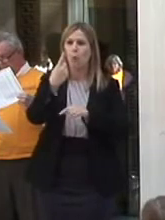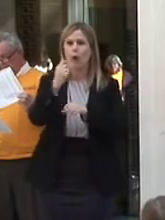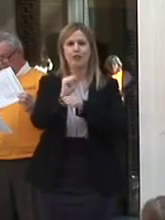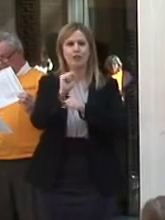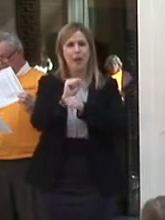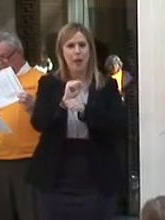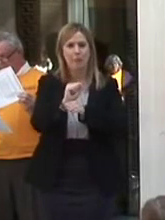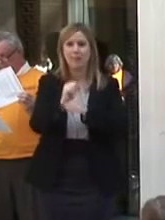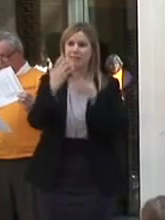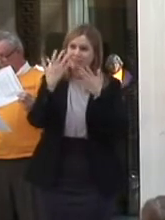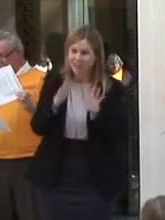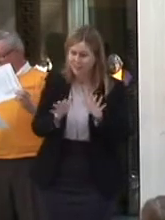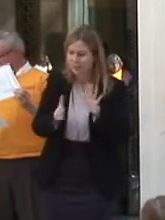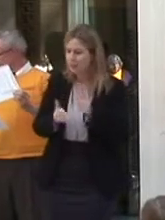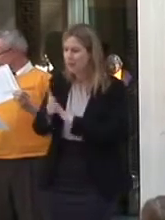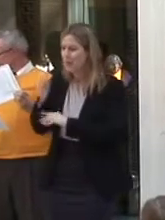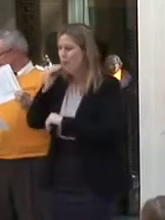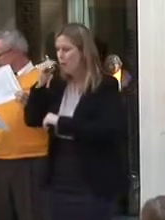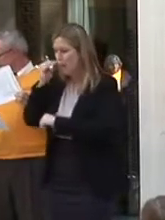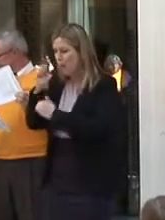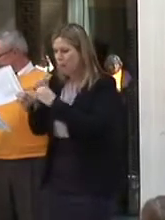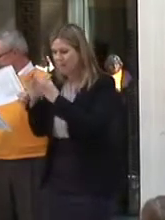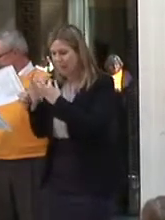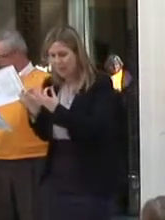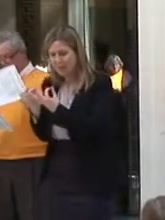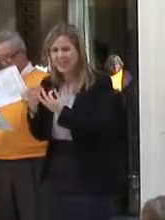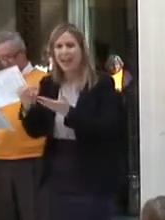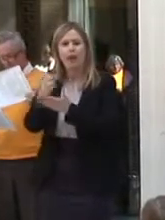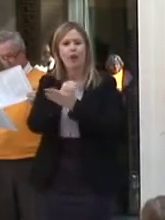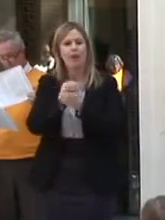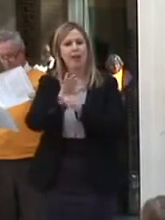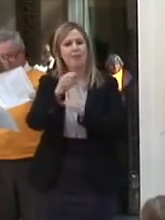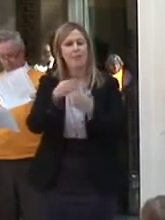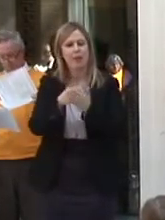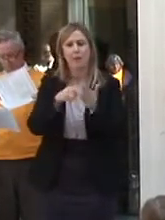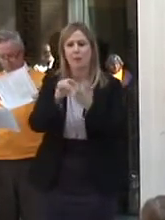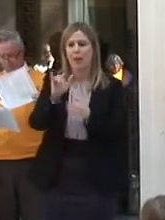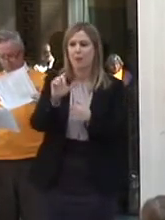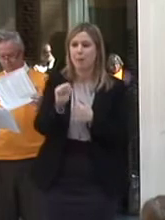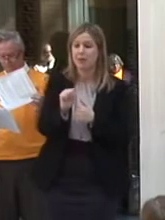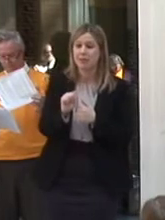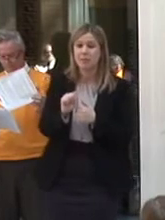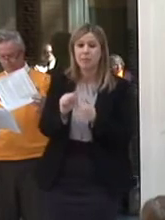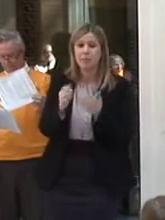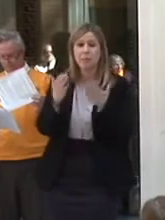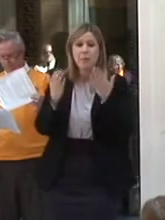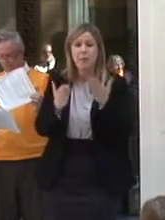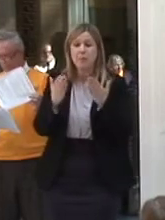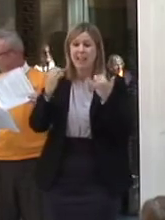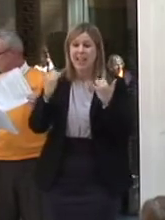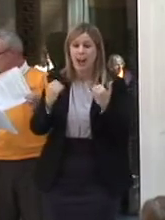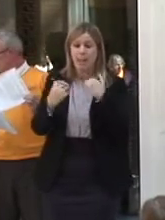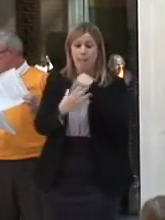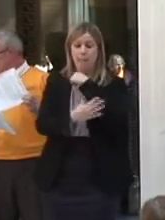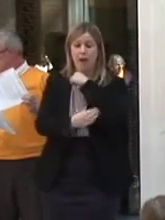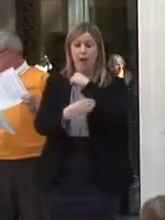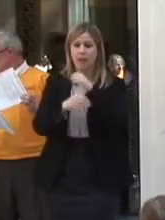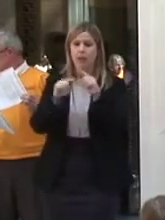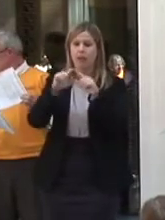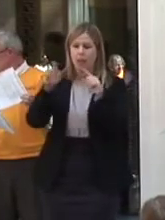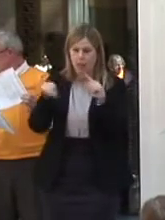spend time with their families, and be able to pay the bills at the end of the week. Maybe we can begin to break the cycle of poverty by